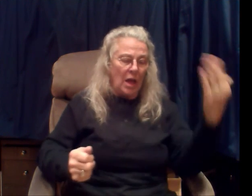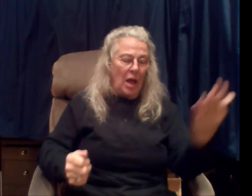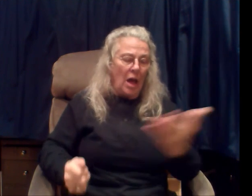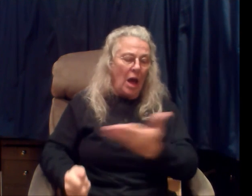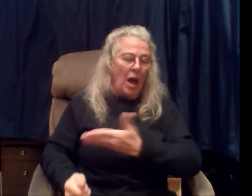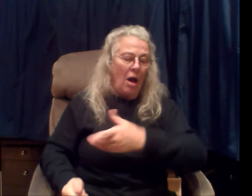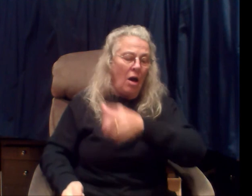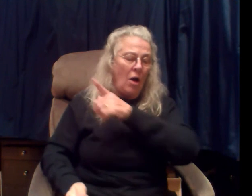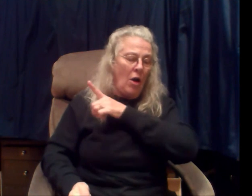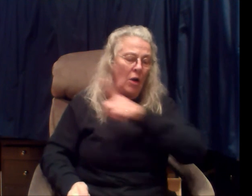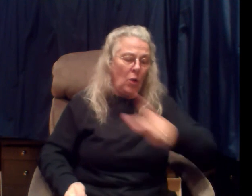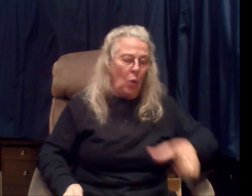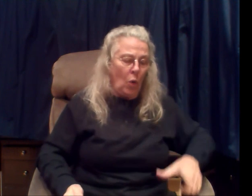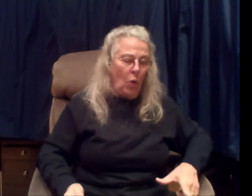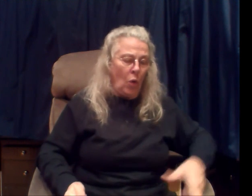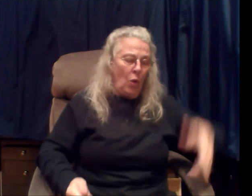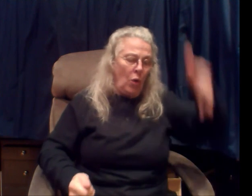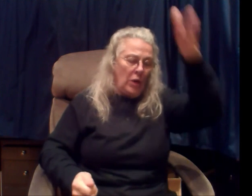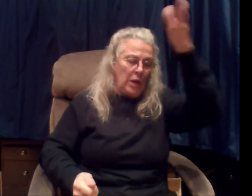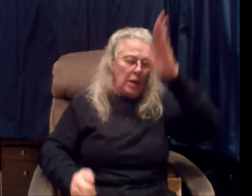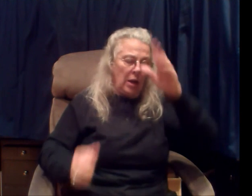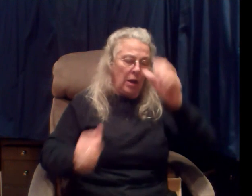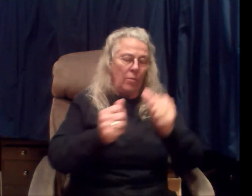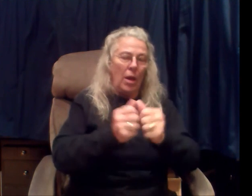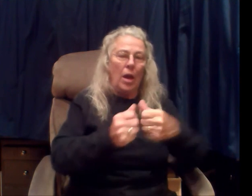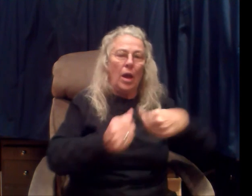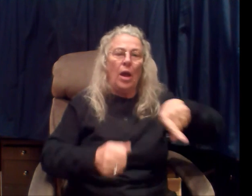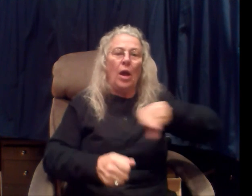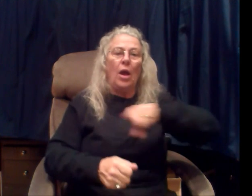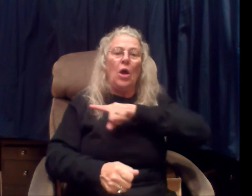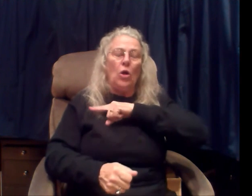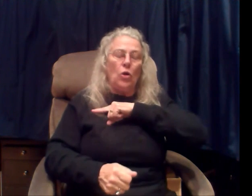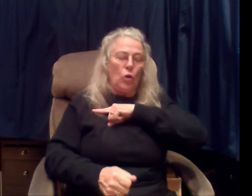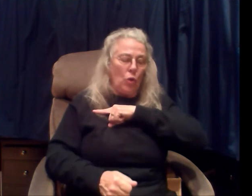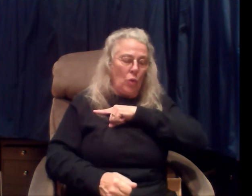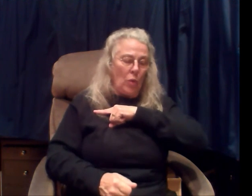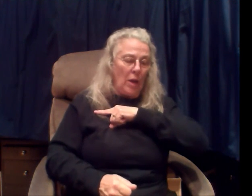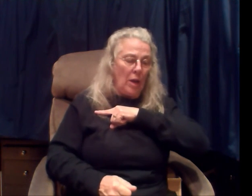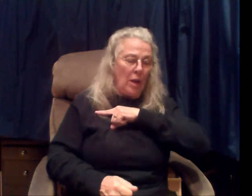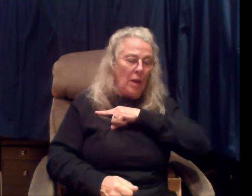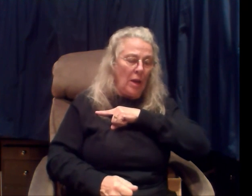our Lord Emmanuel.